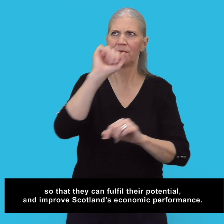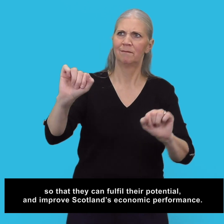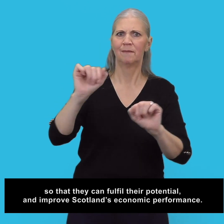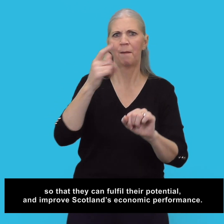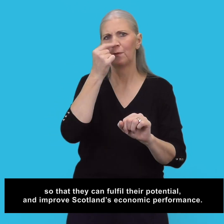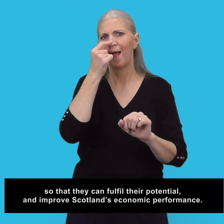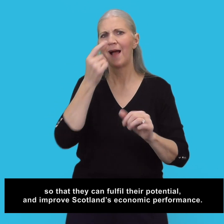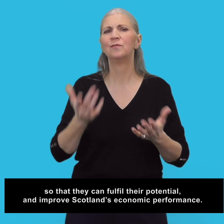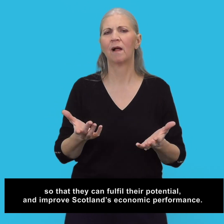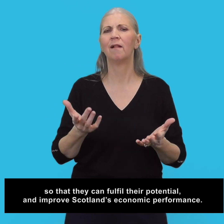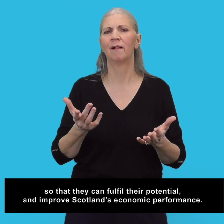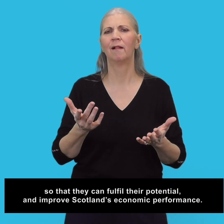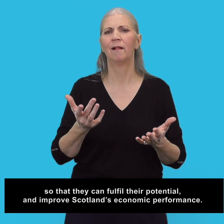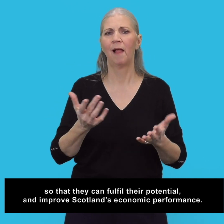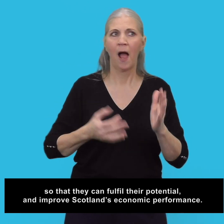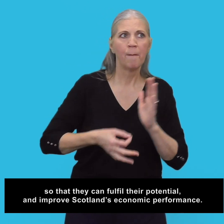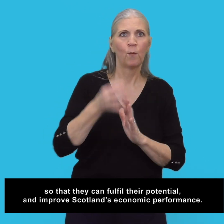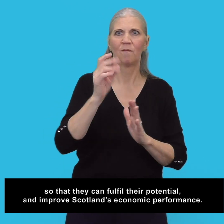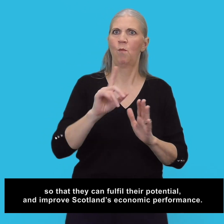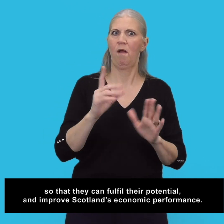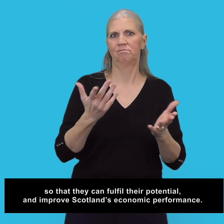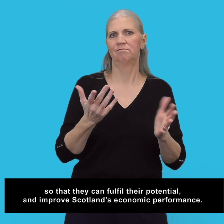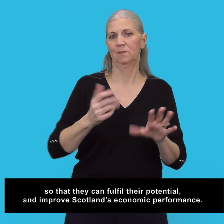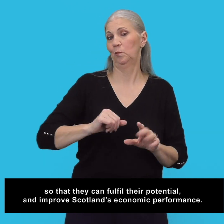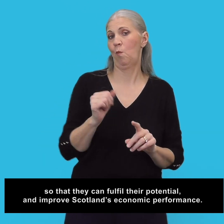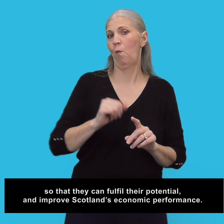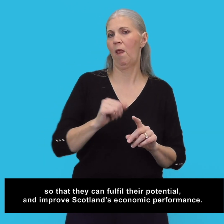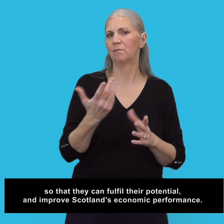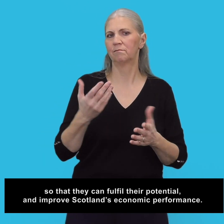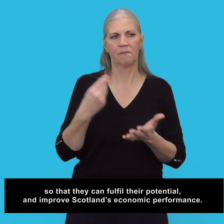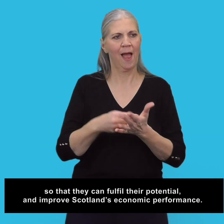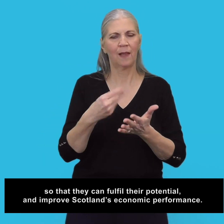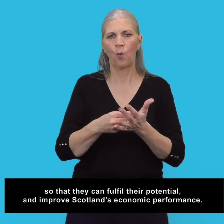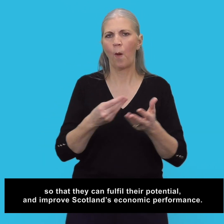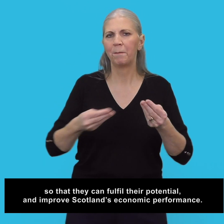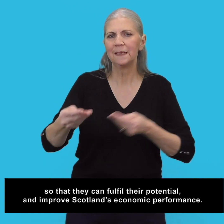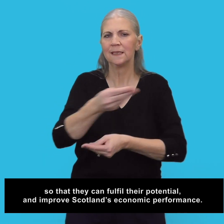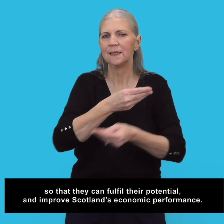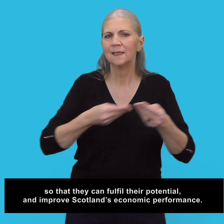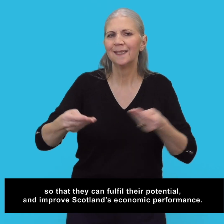their potential and improve Scotland's economic performance.